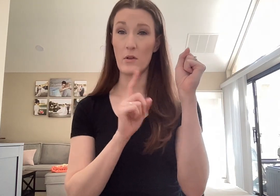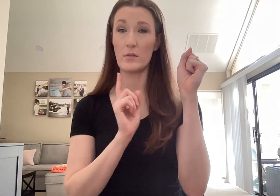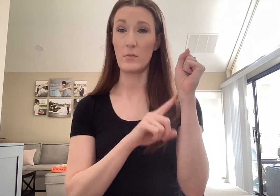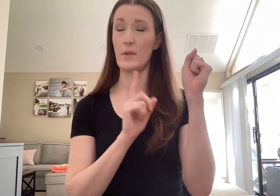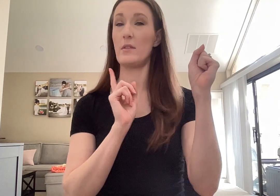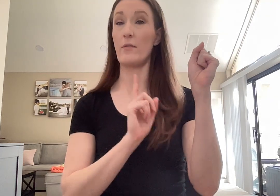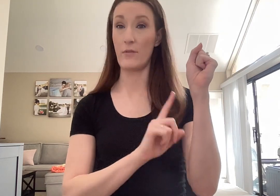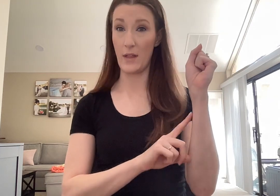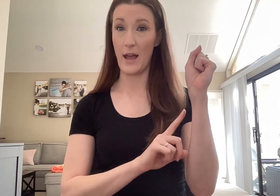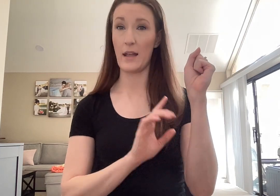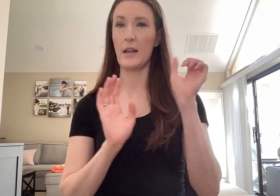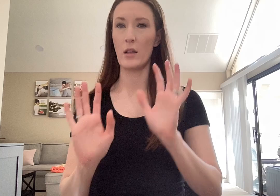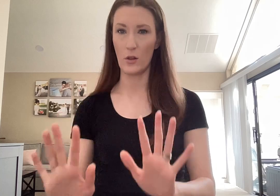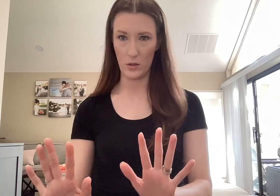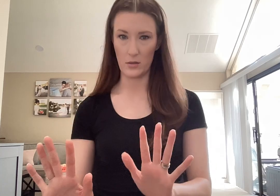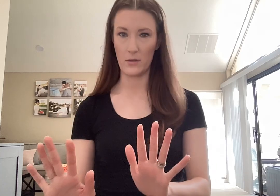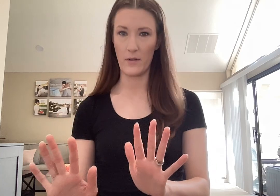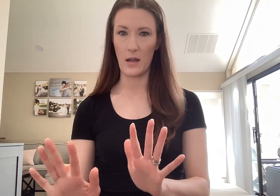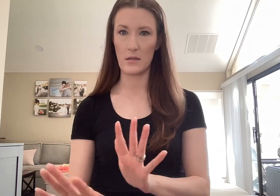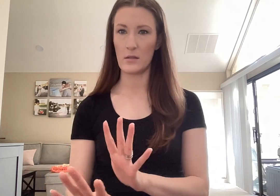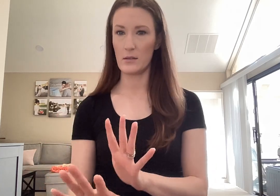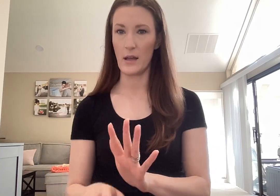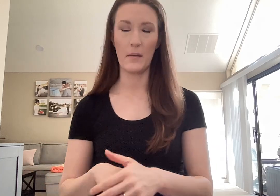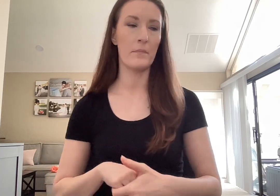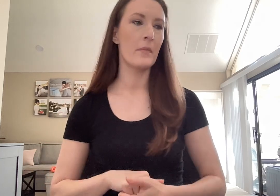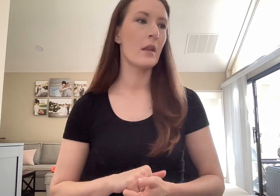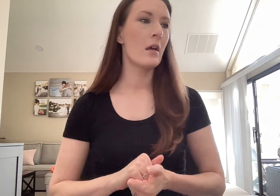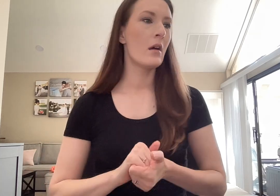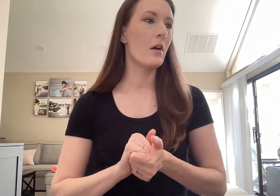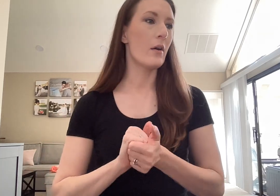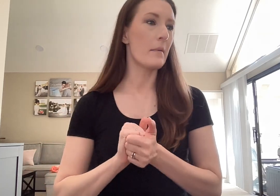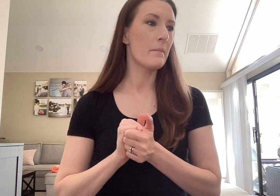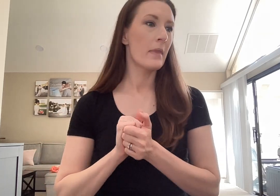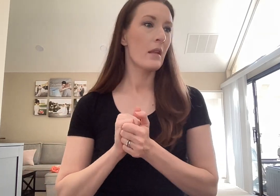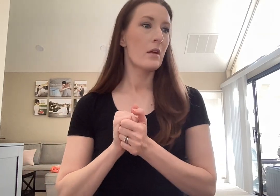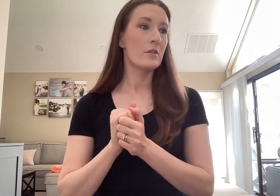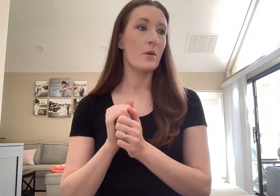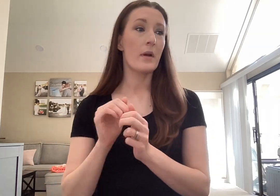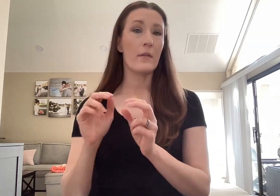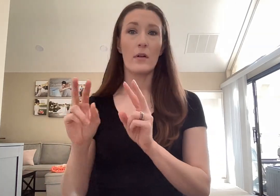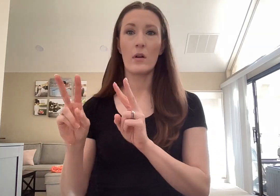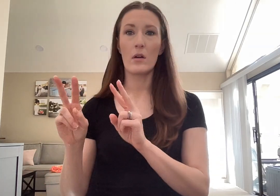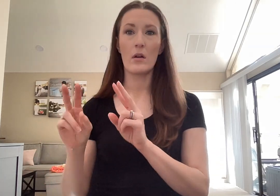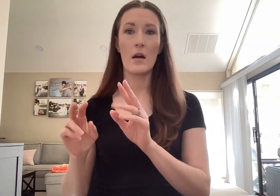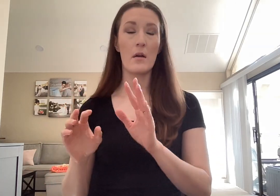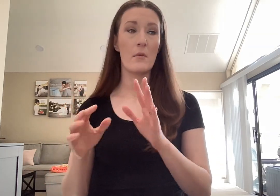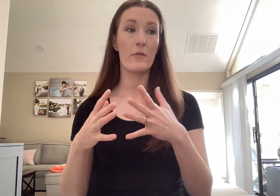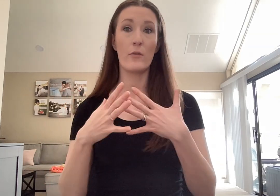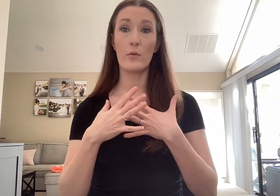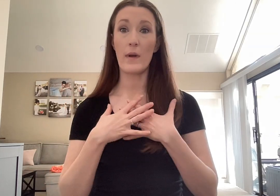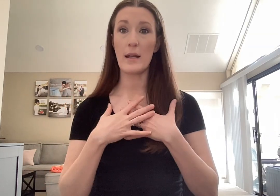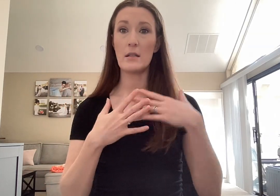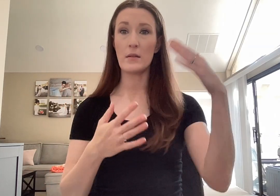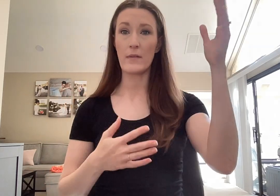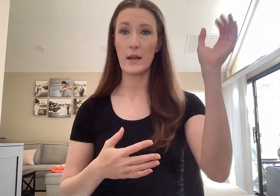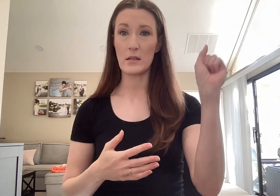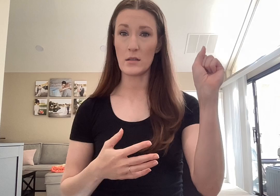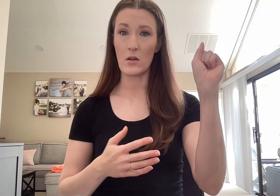corresponds with the flag and it looks correct. Okay. So we have, for righties, the flag is on